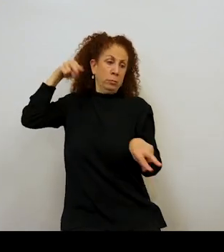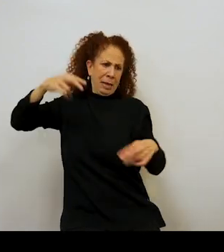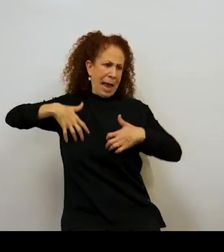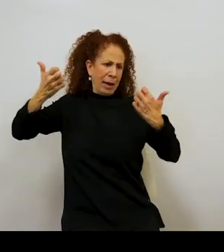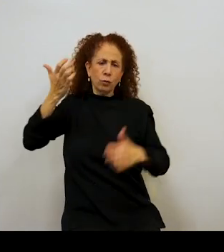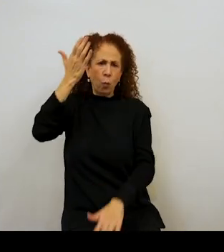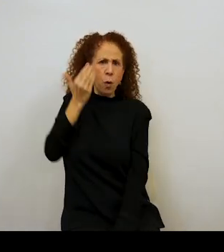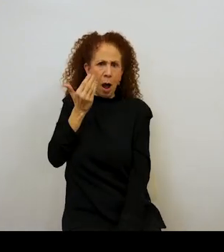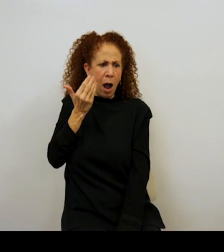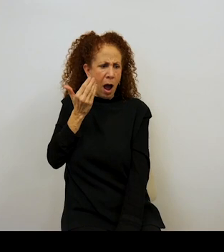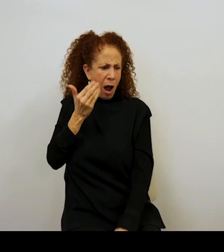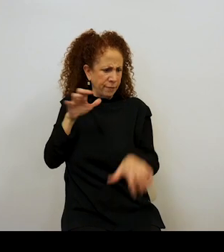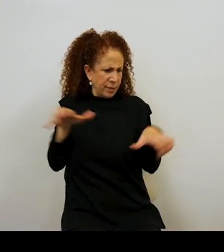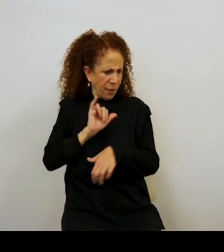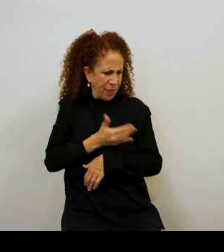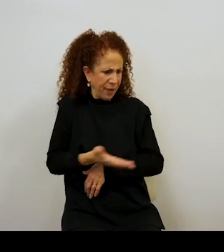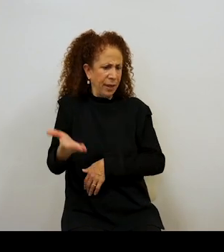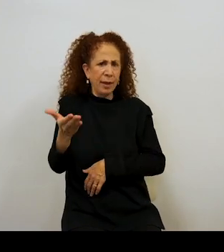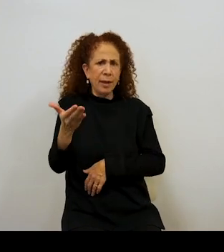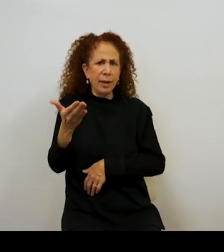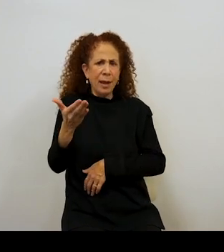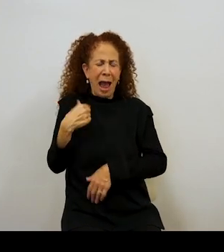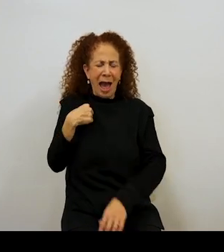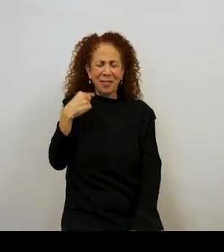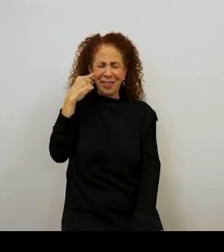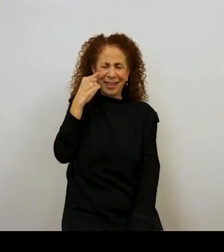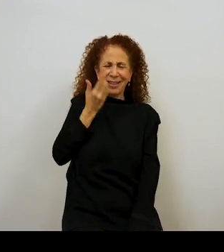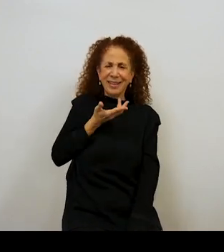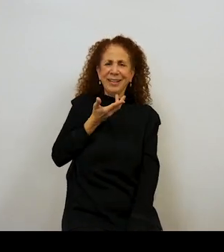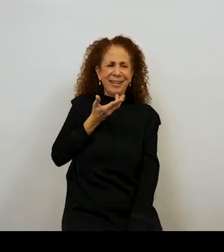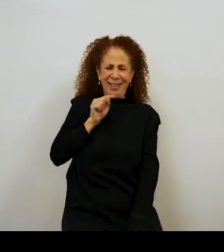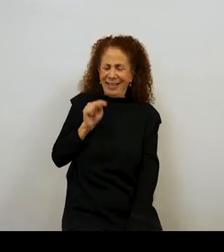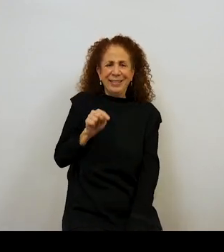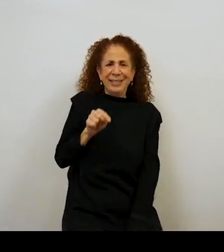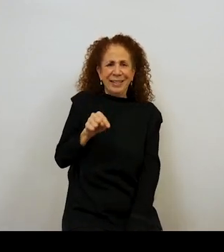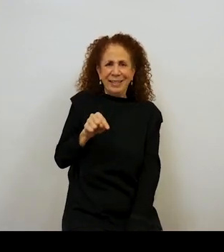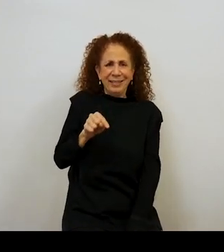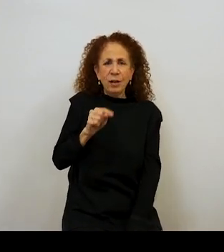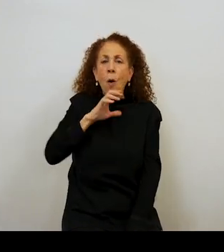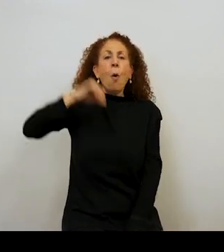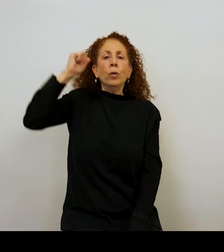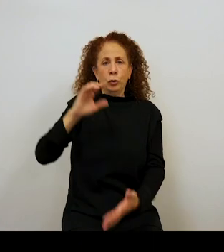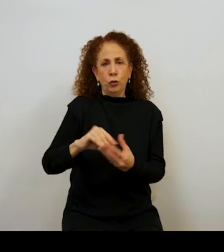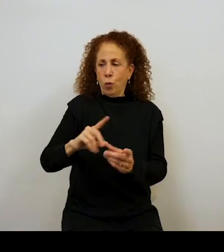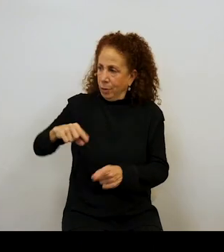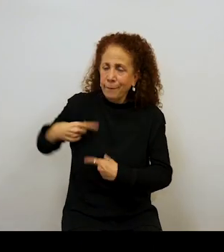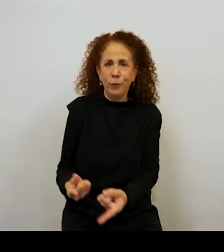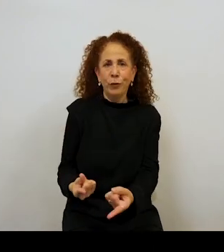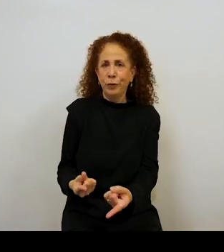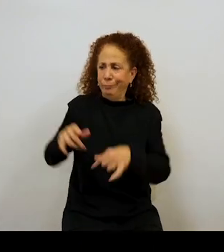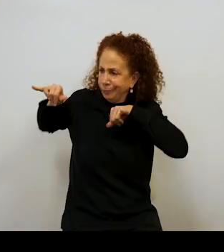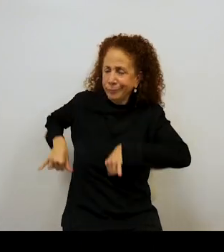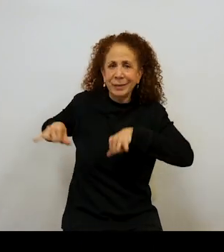have you done this thing? And you just think this is perhaps the oldest story we know, and